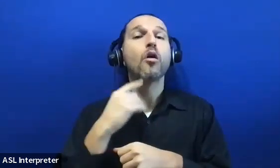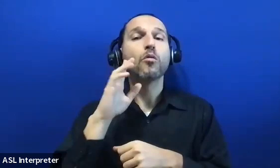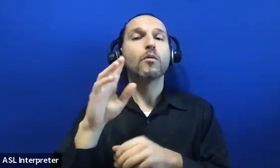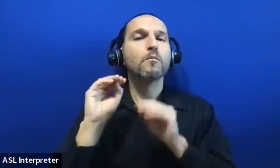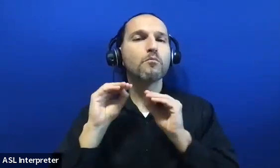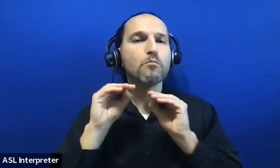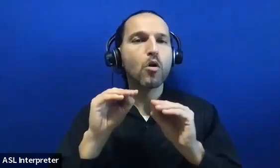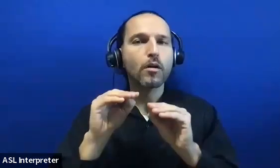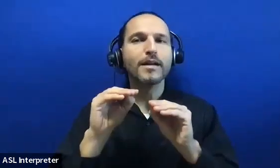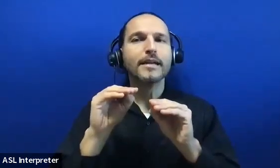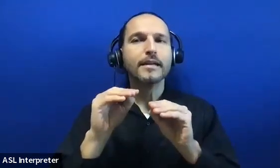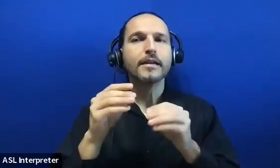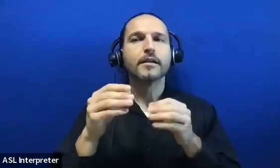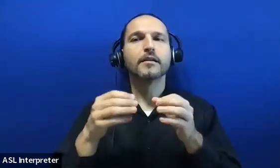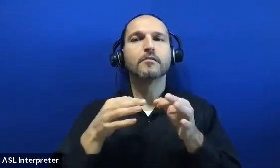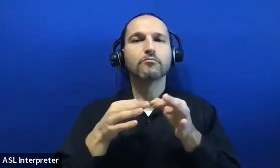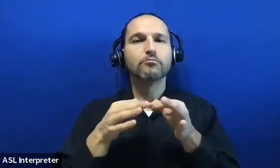move our windpipe